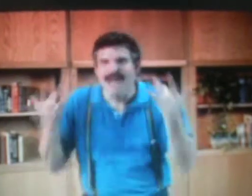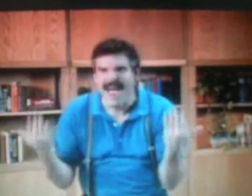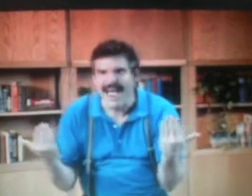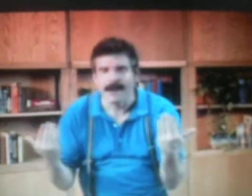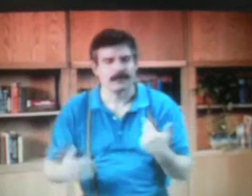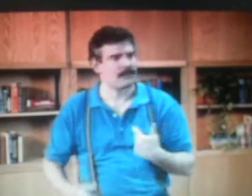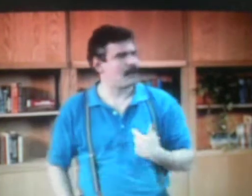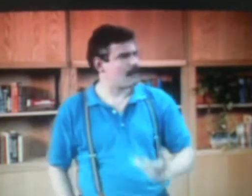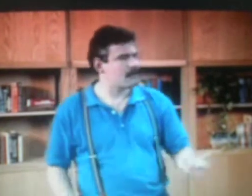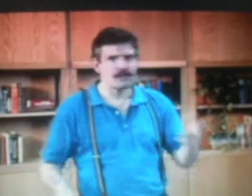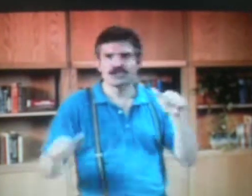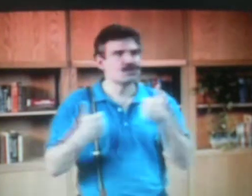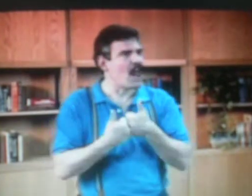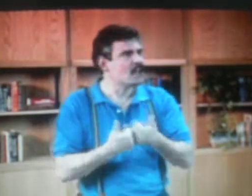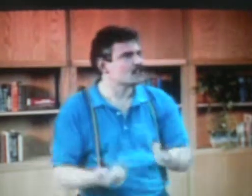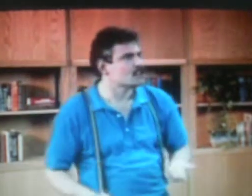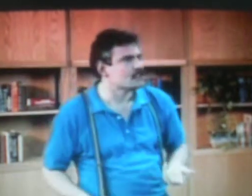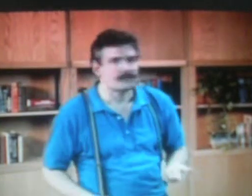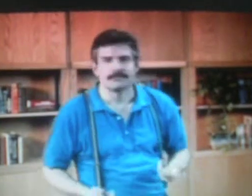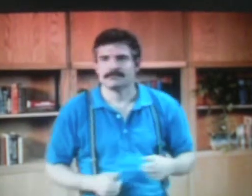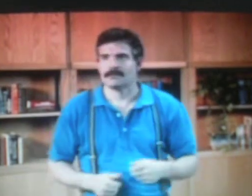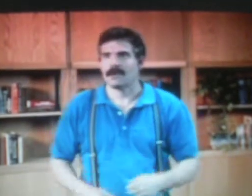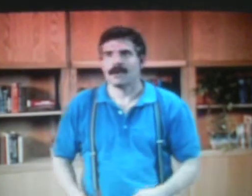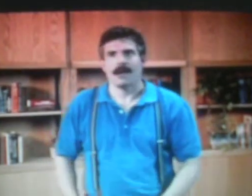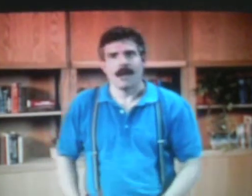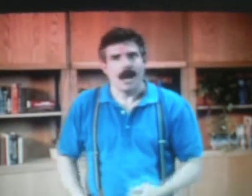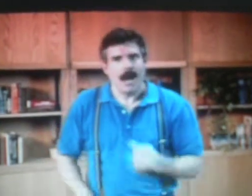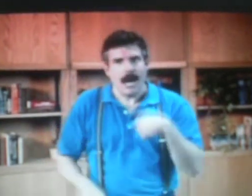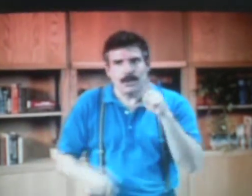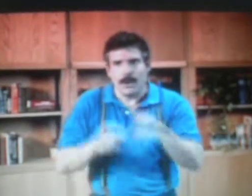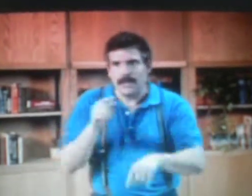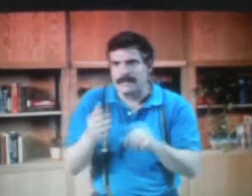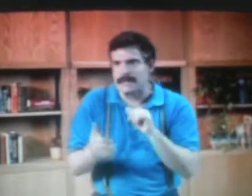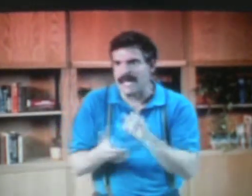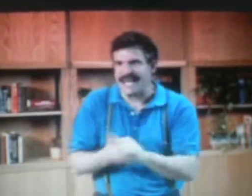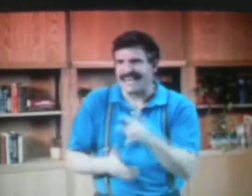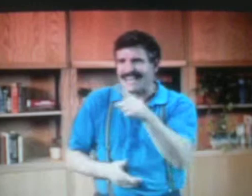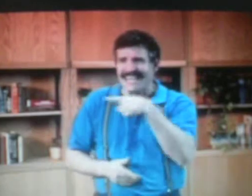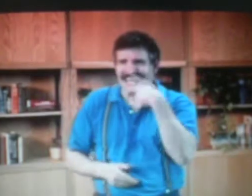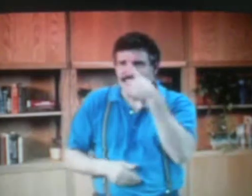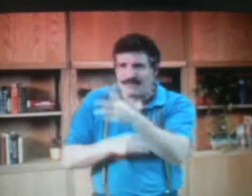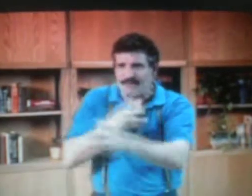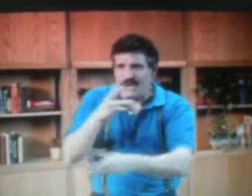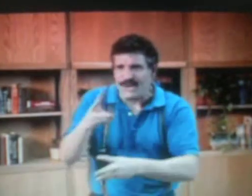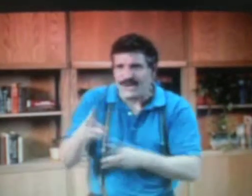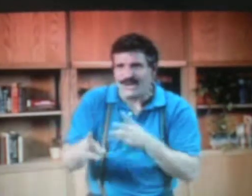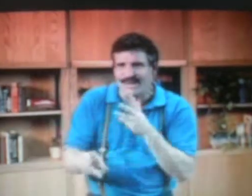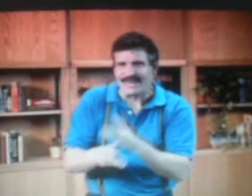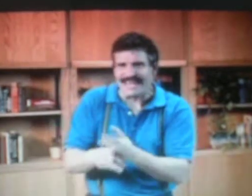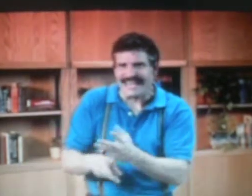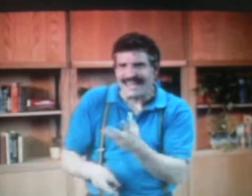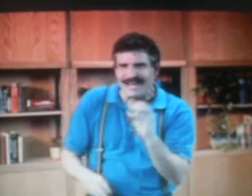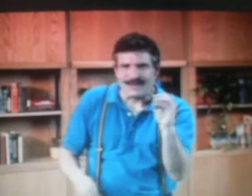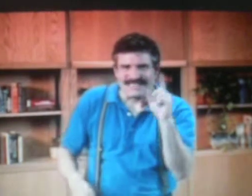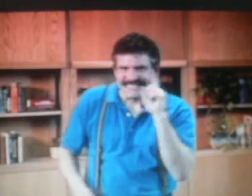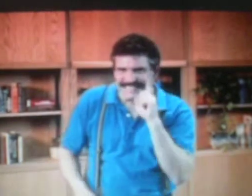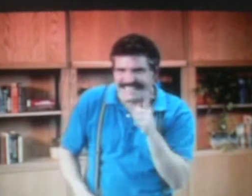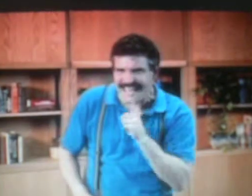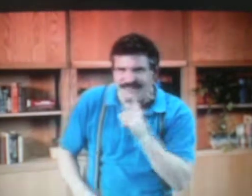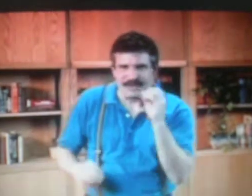to Penn State? Why?" For a challenge. I don't believe that. How can you manage in the